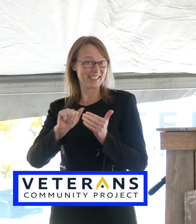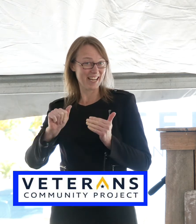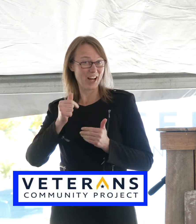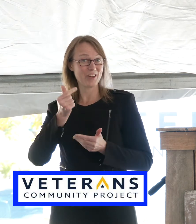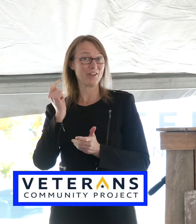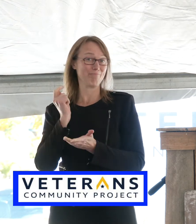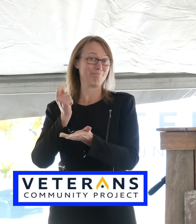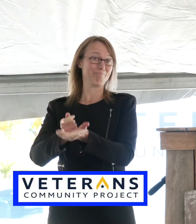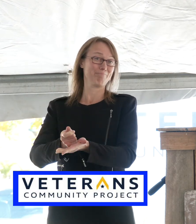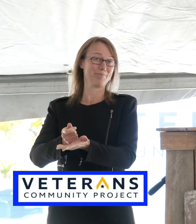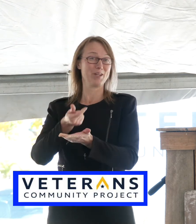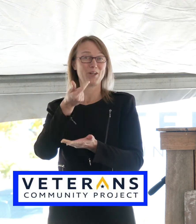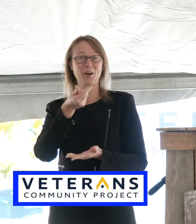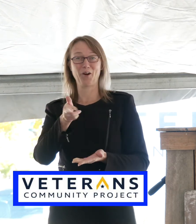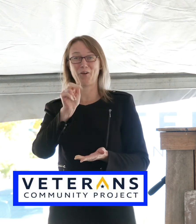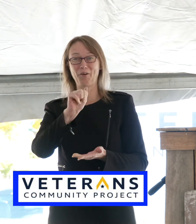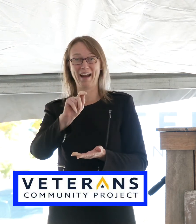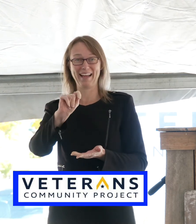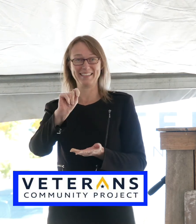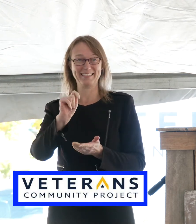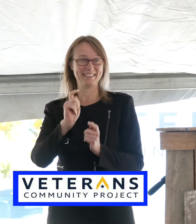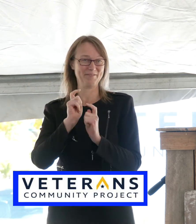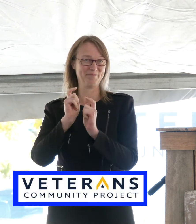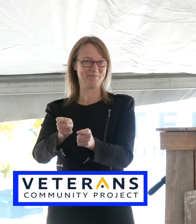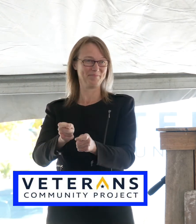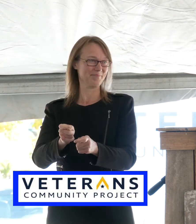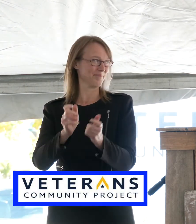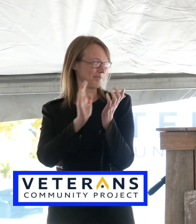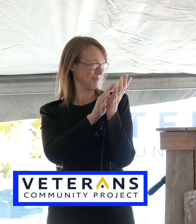the program to make a difference.